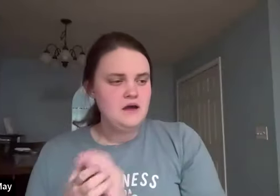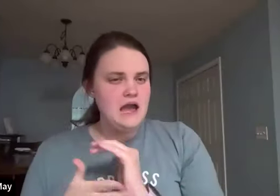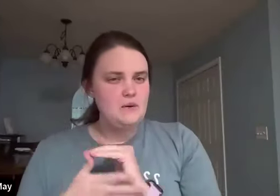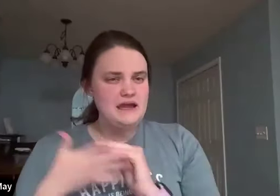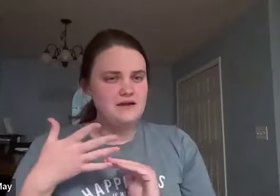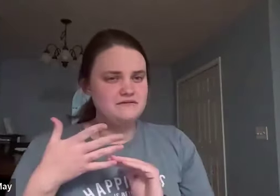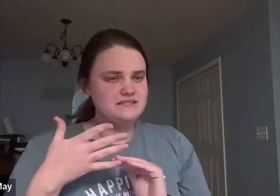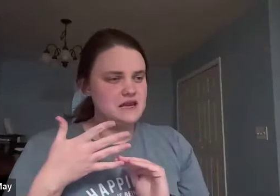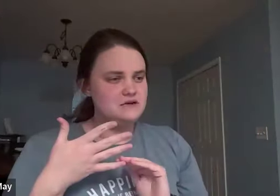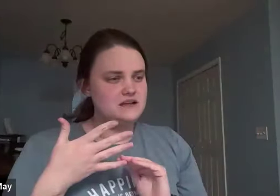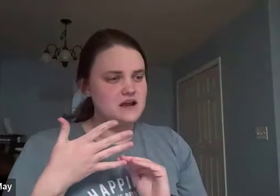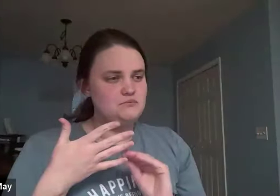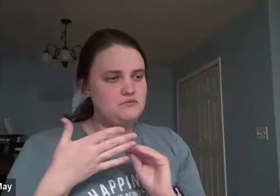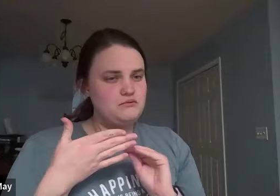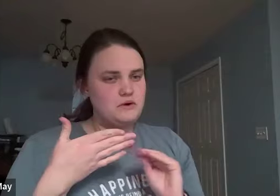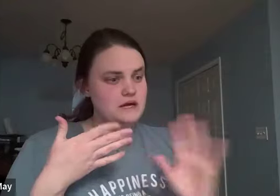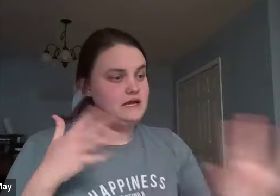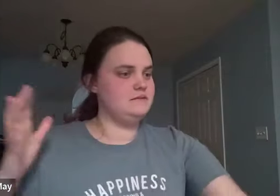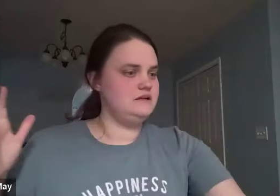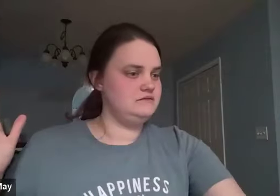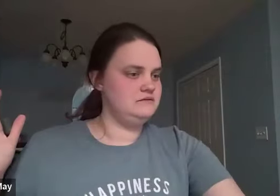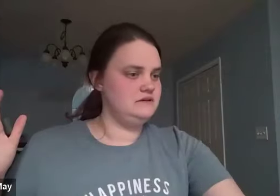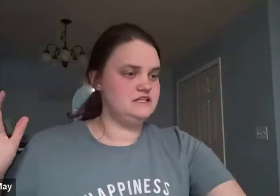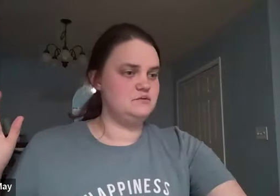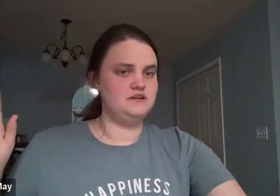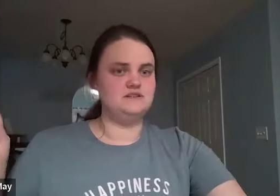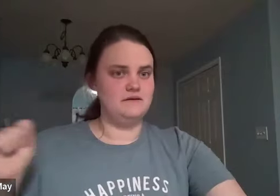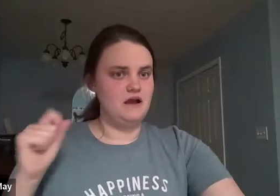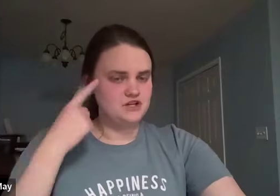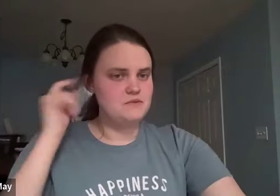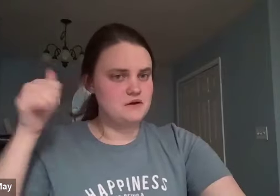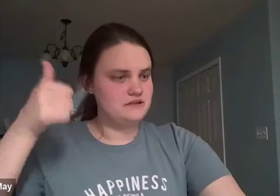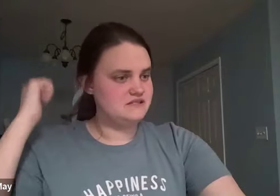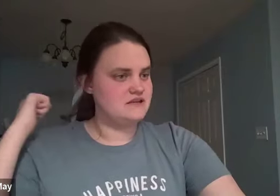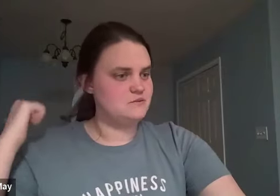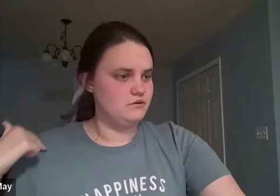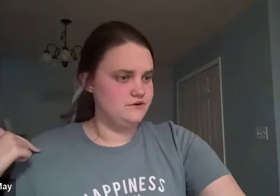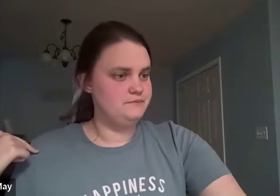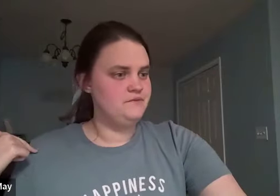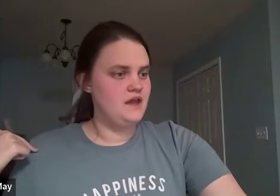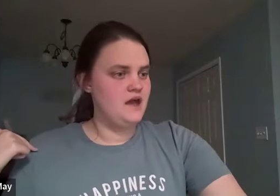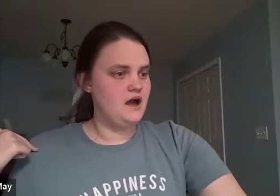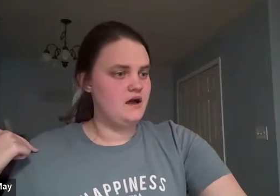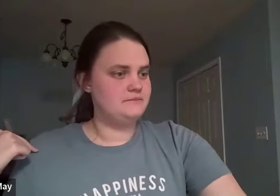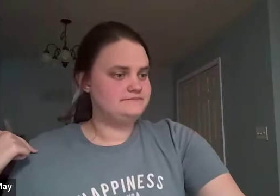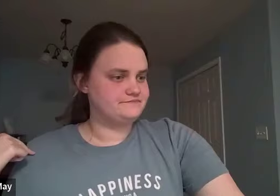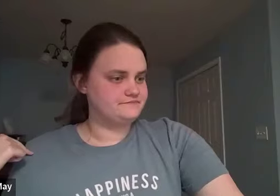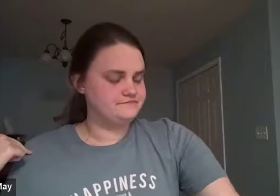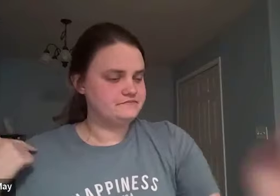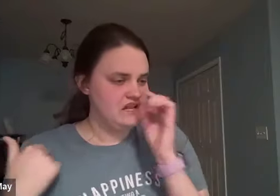how I have it down is I kind of, wait a minute. Yes, no, we're good. Sorry. I was trying to remember when's the last time we reviewed. I